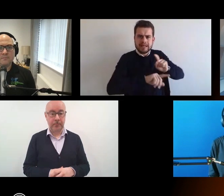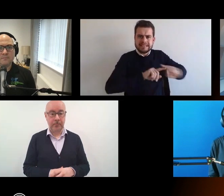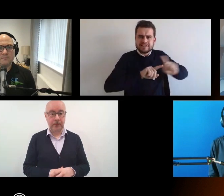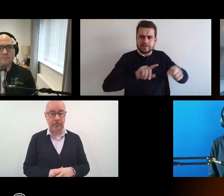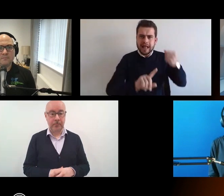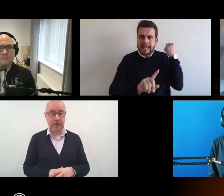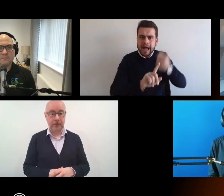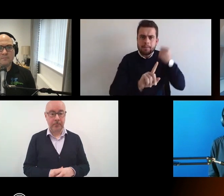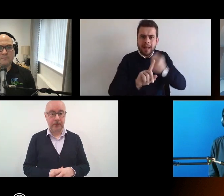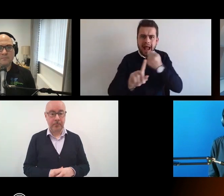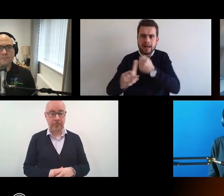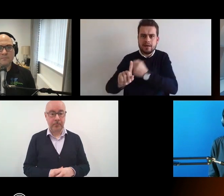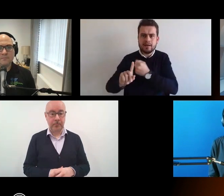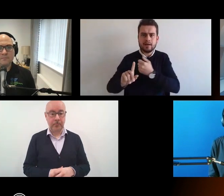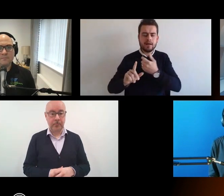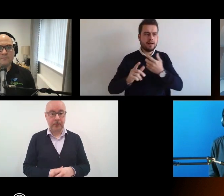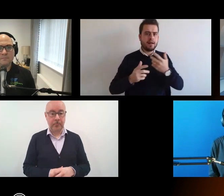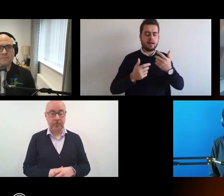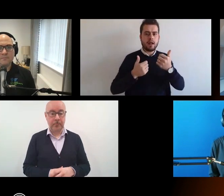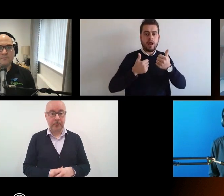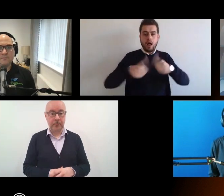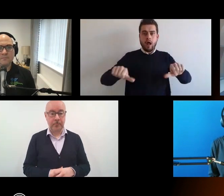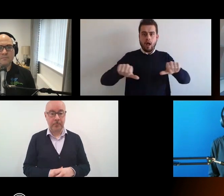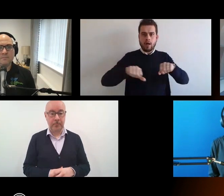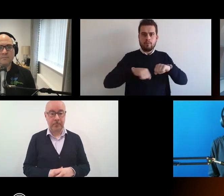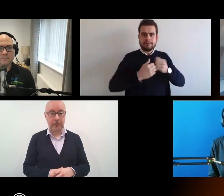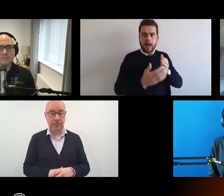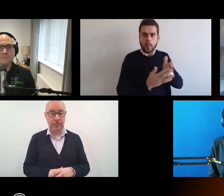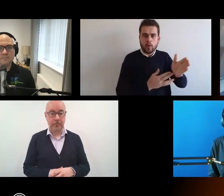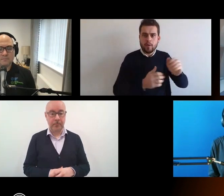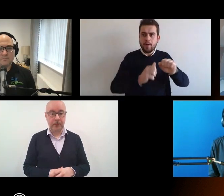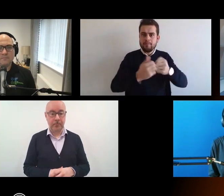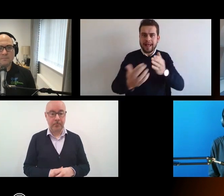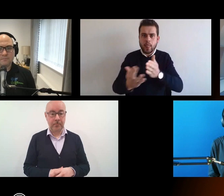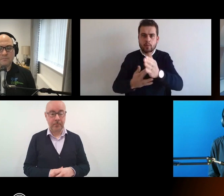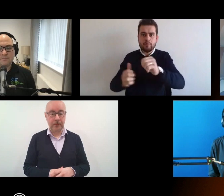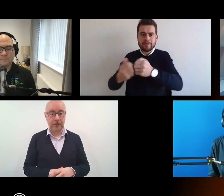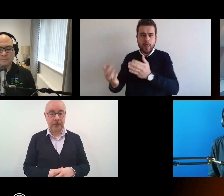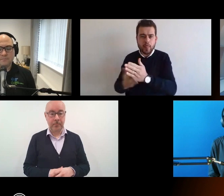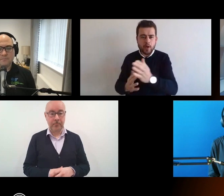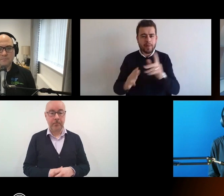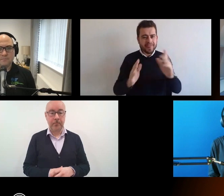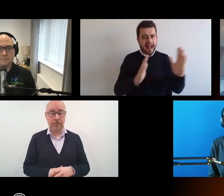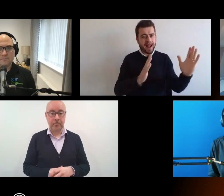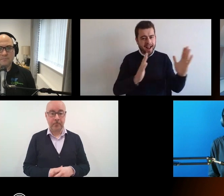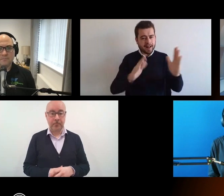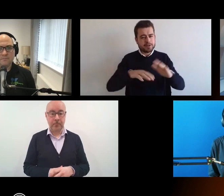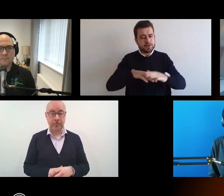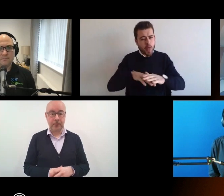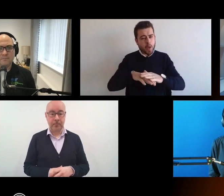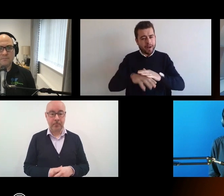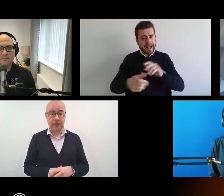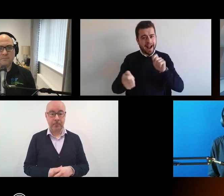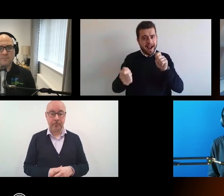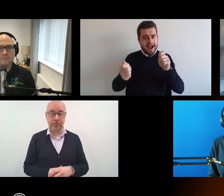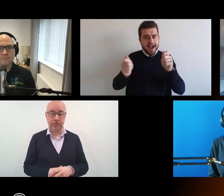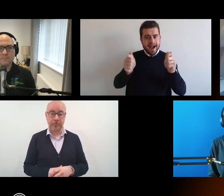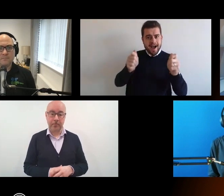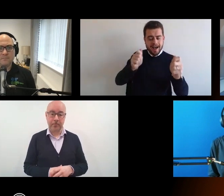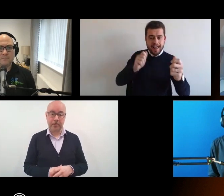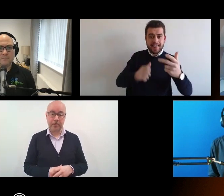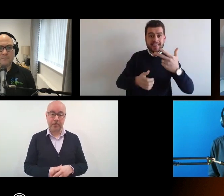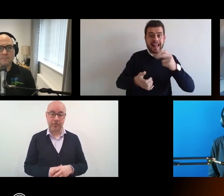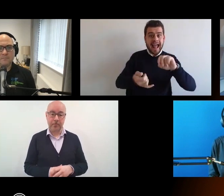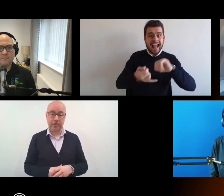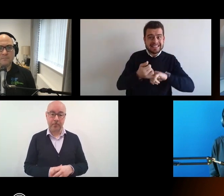during the 70s, that changed and deaf people started to become more active, and there were campaigns to change this, and there were a number of